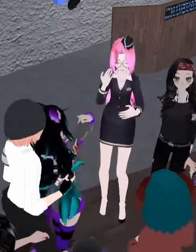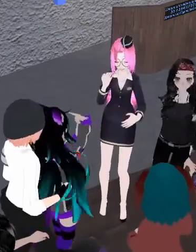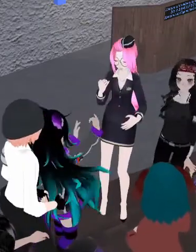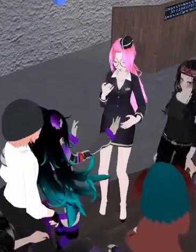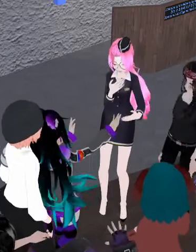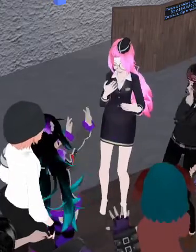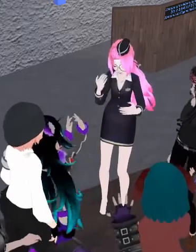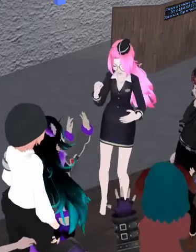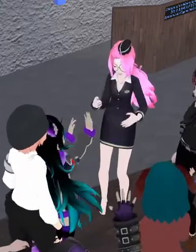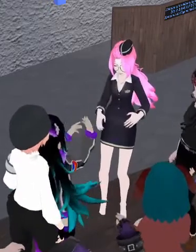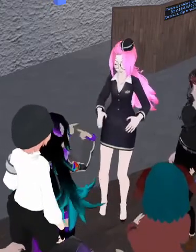Great idea. Great idea.